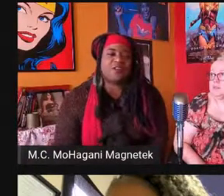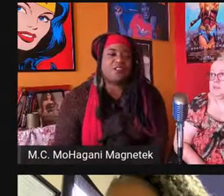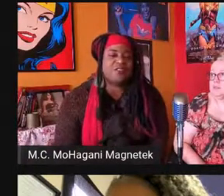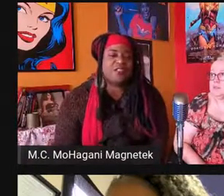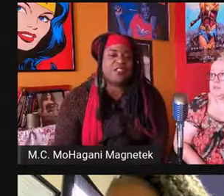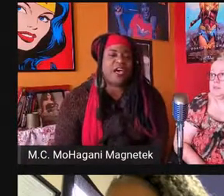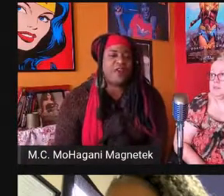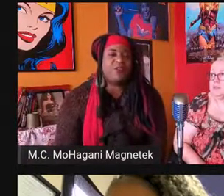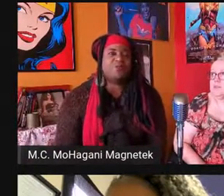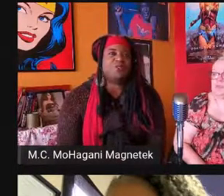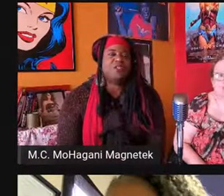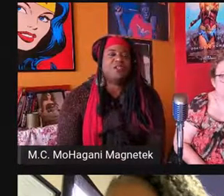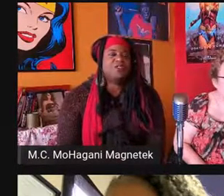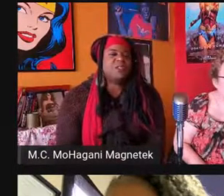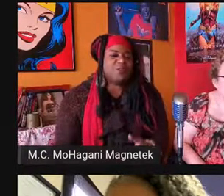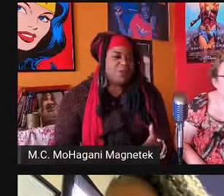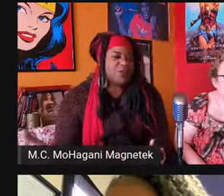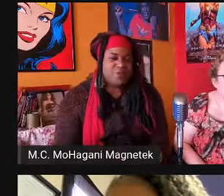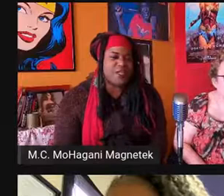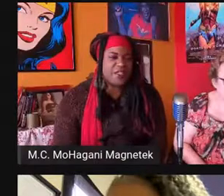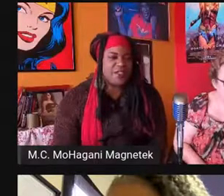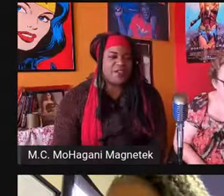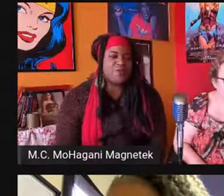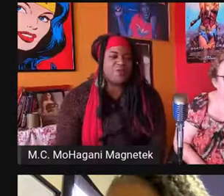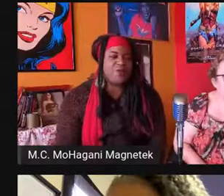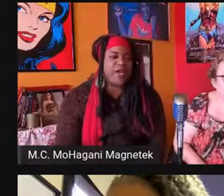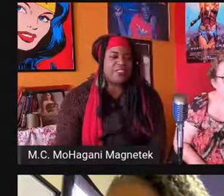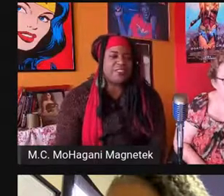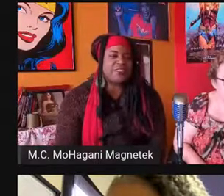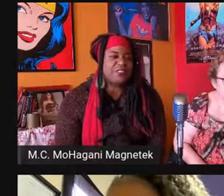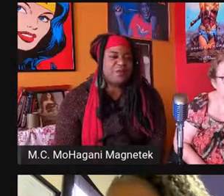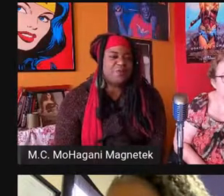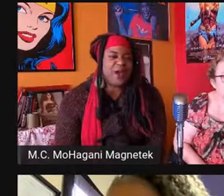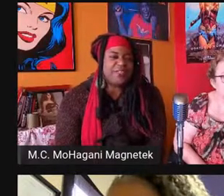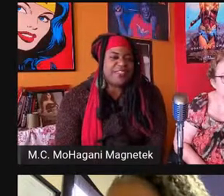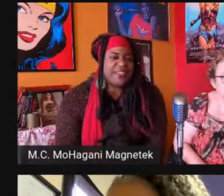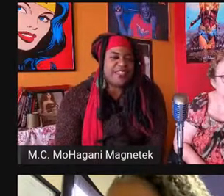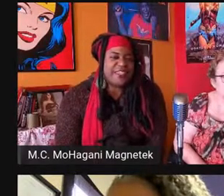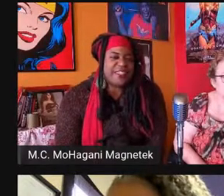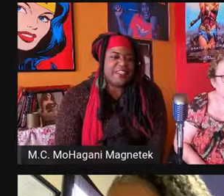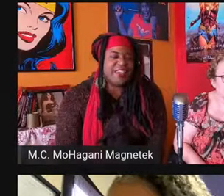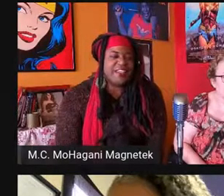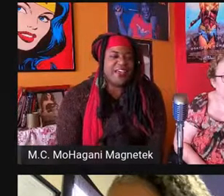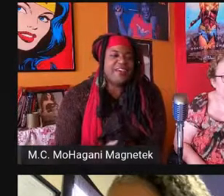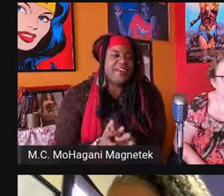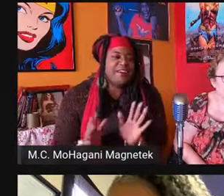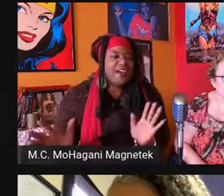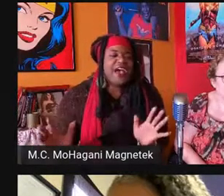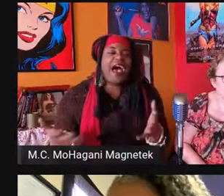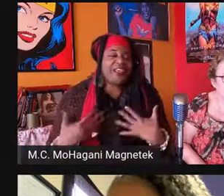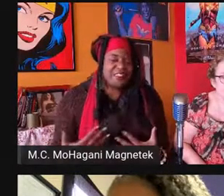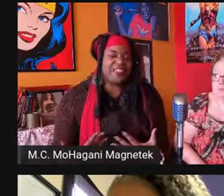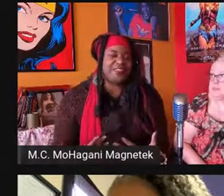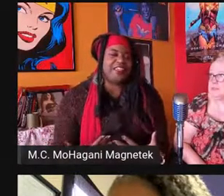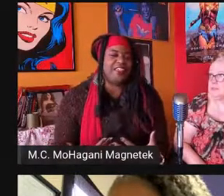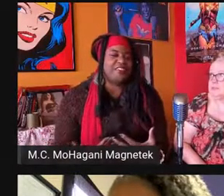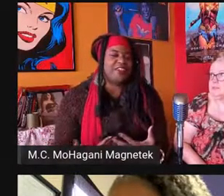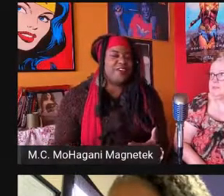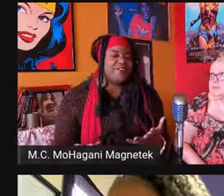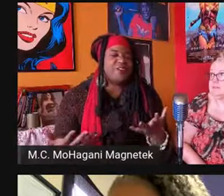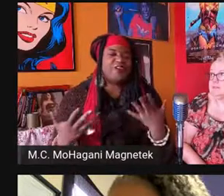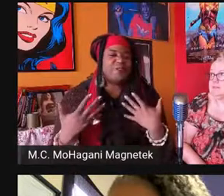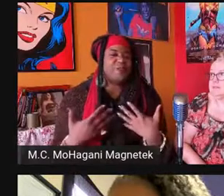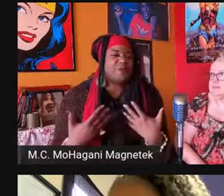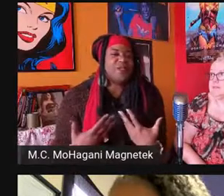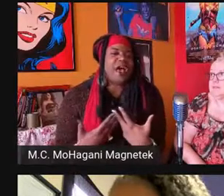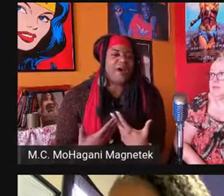brought it to life. And I'm just so thrilled about, you know, watching this project again and again. Like, I see things, you know,